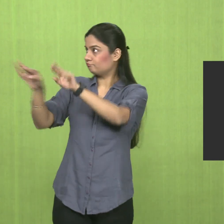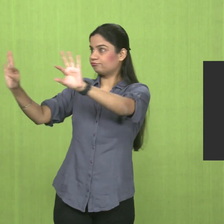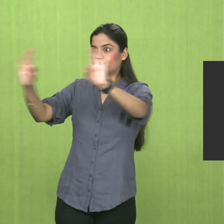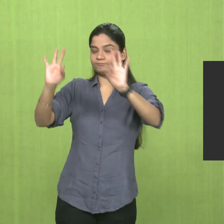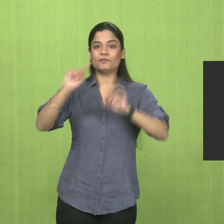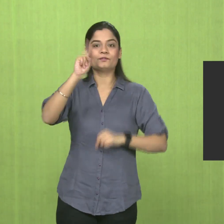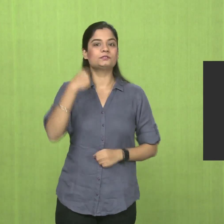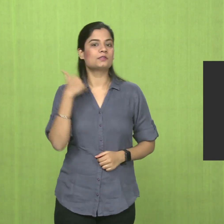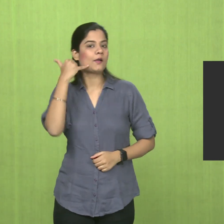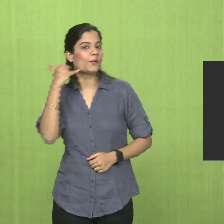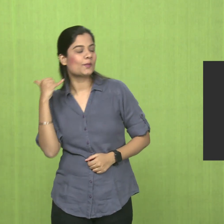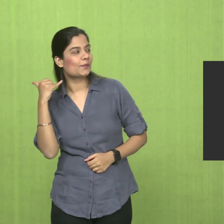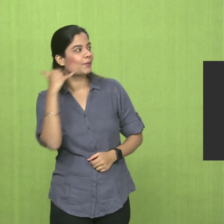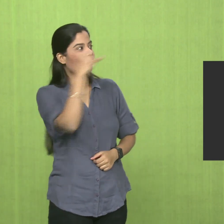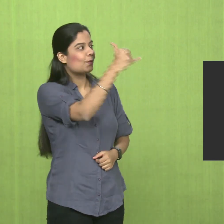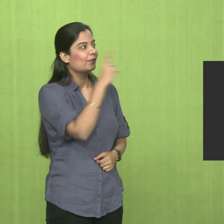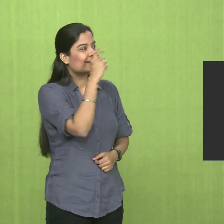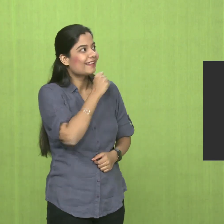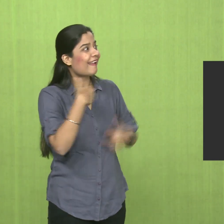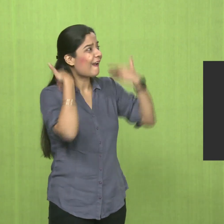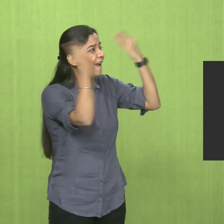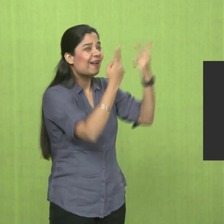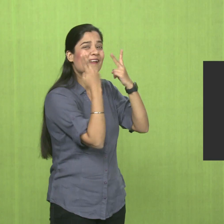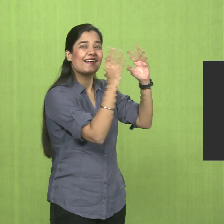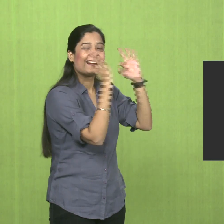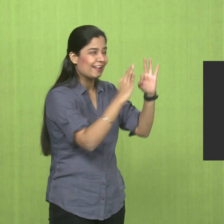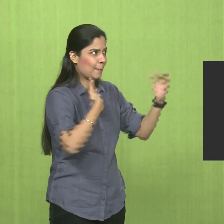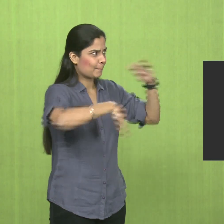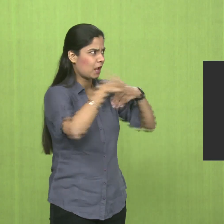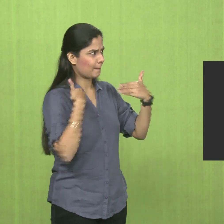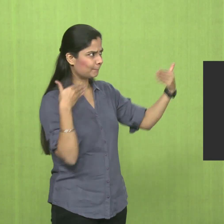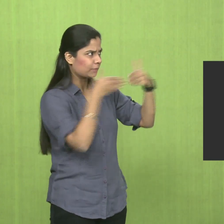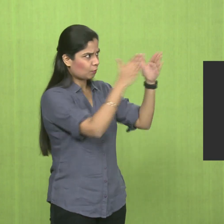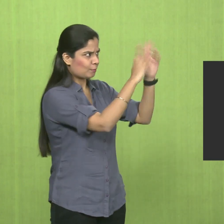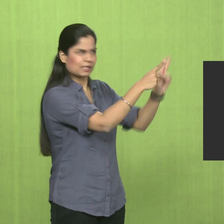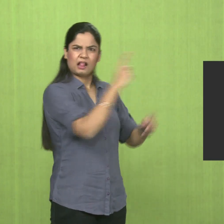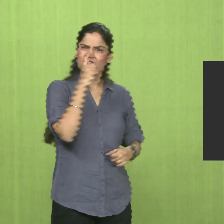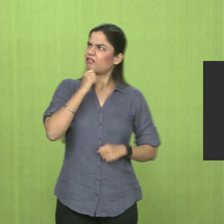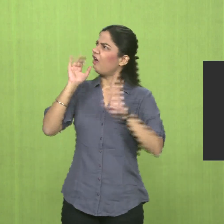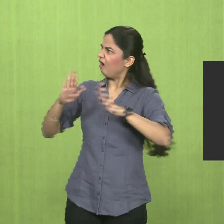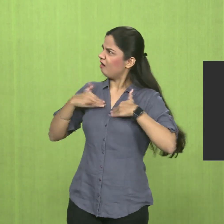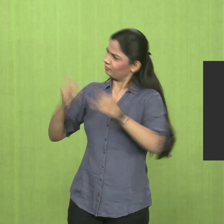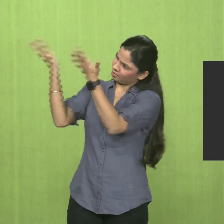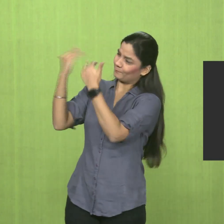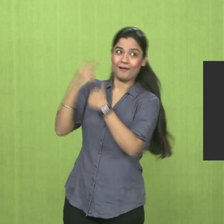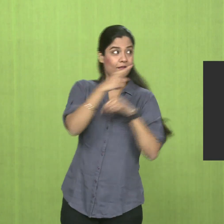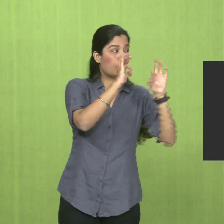have holidays, their homeworks are done. We ask the grandparents, are you available? Can we come to your house? and